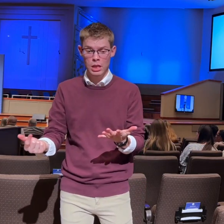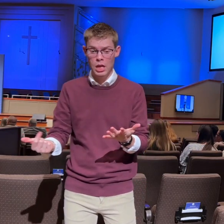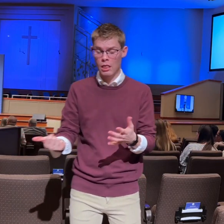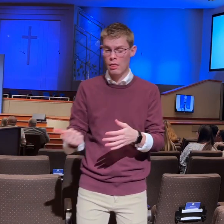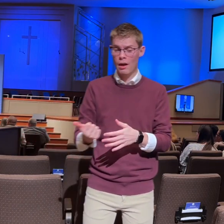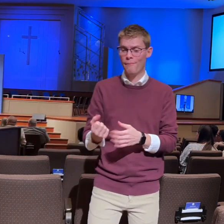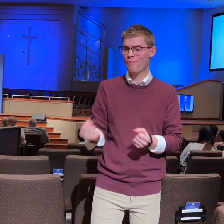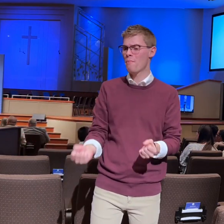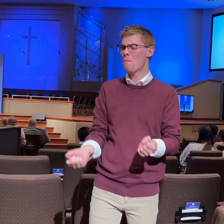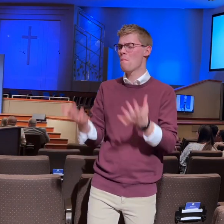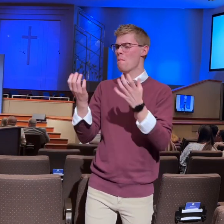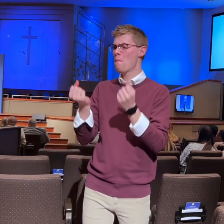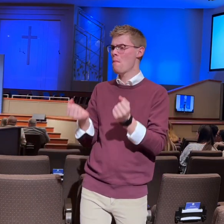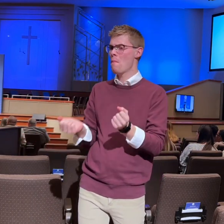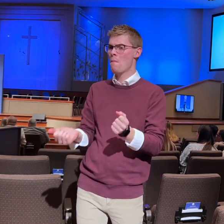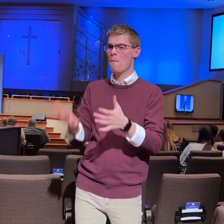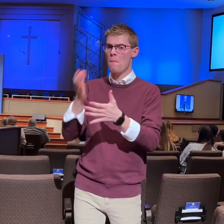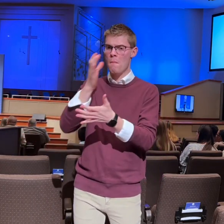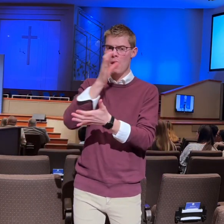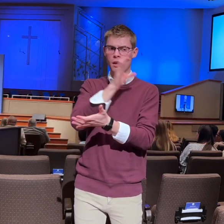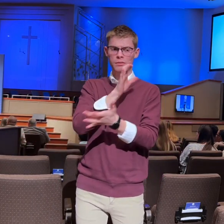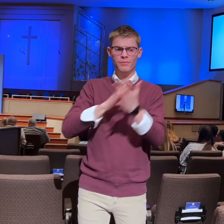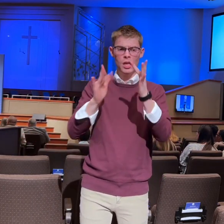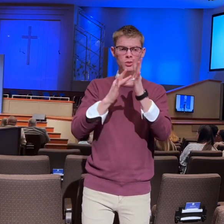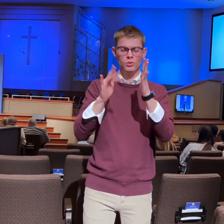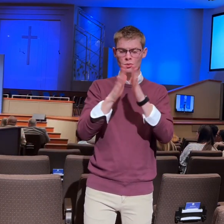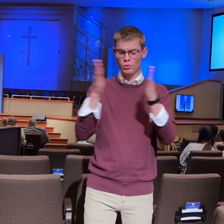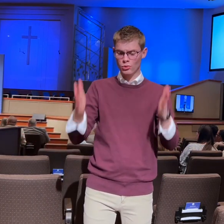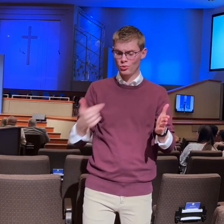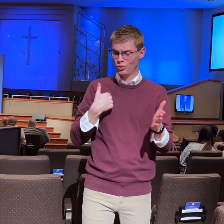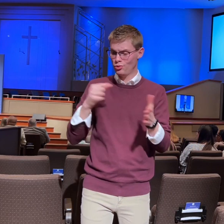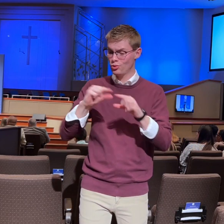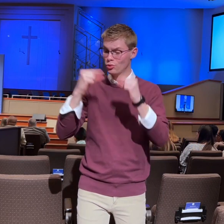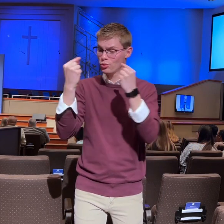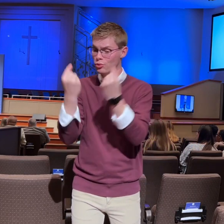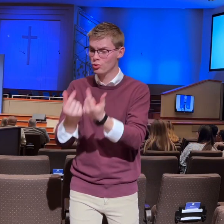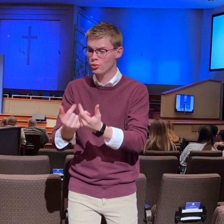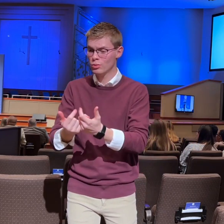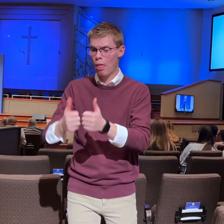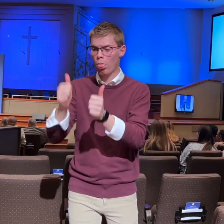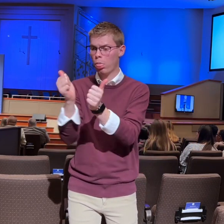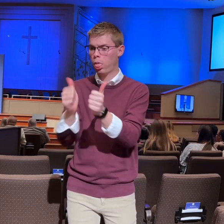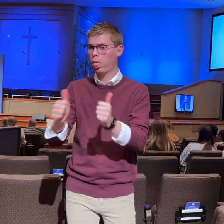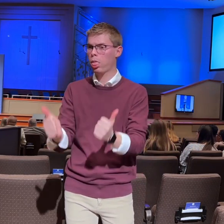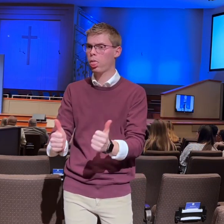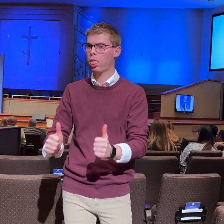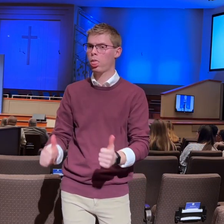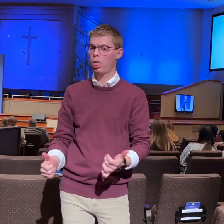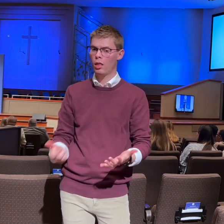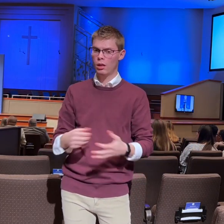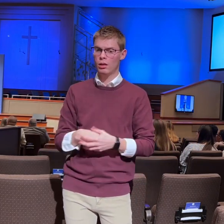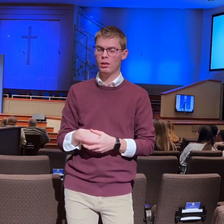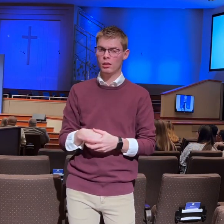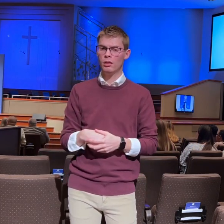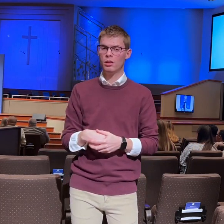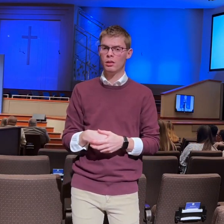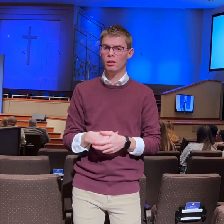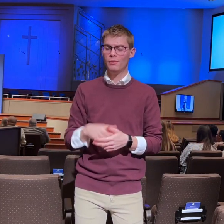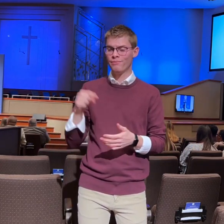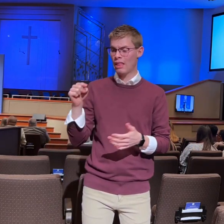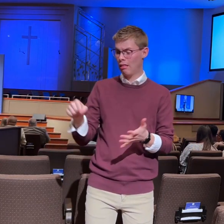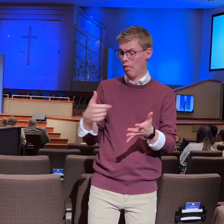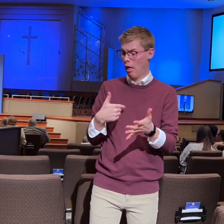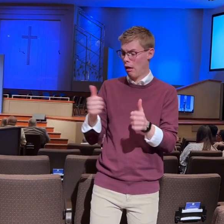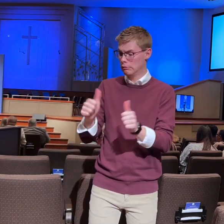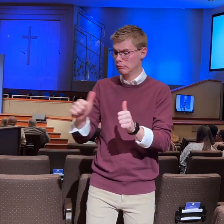every Christian group has declined, including evangelicals. And he went on to say that the decline